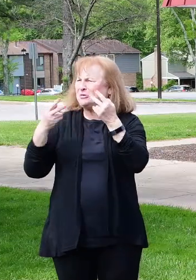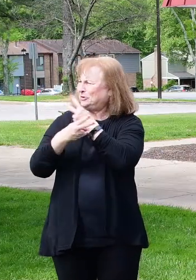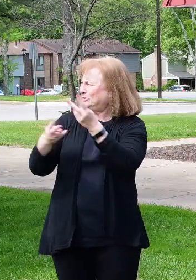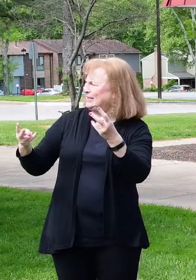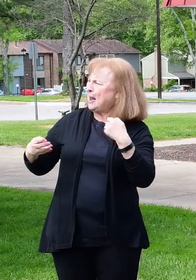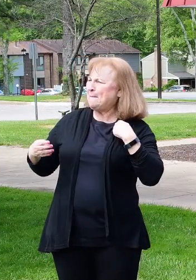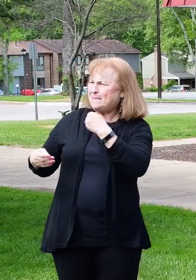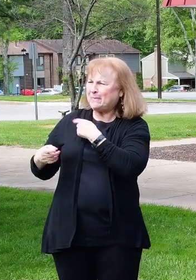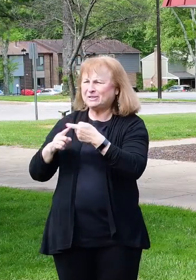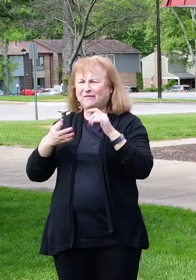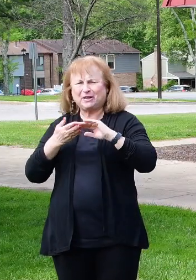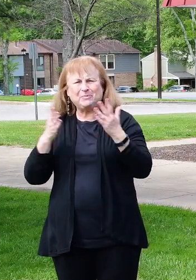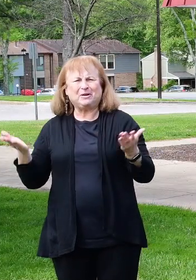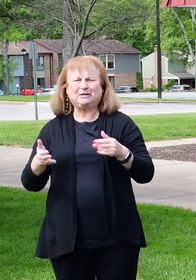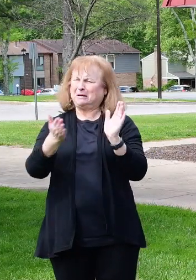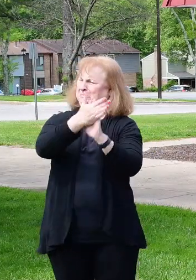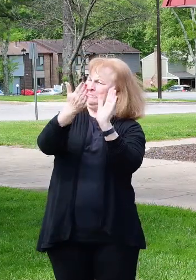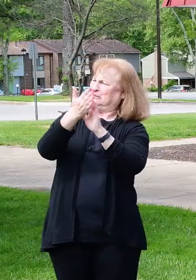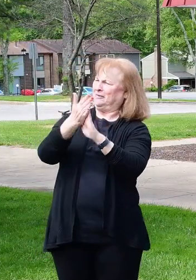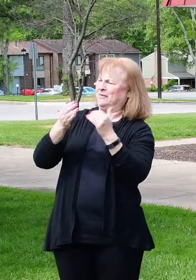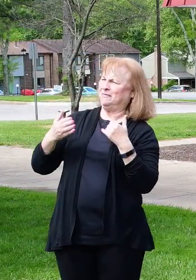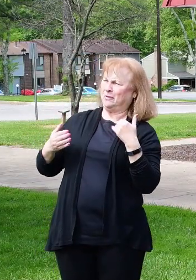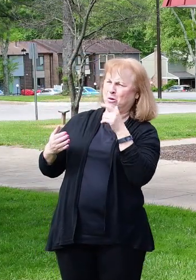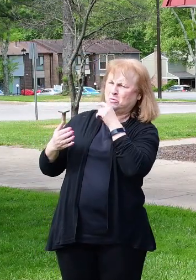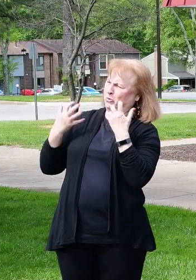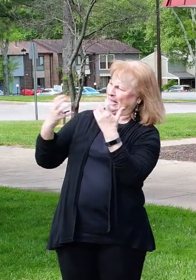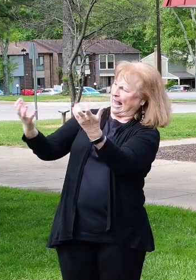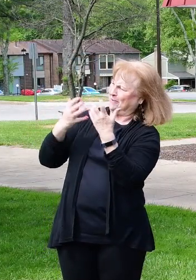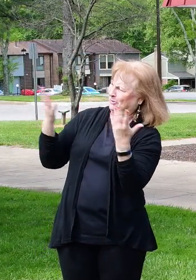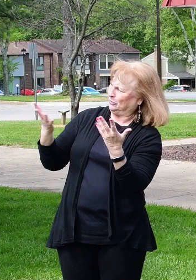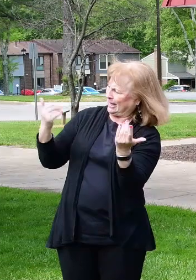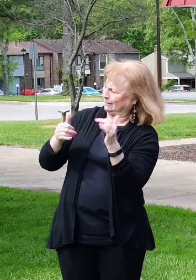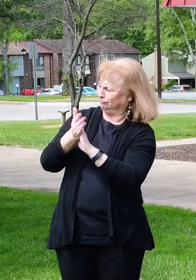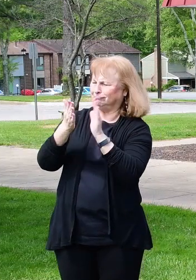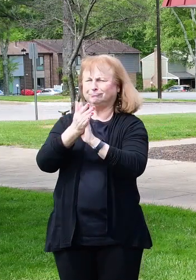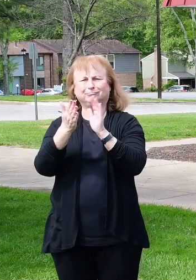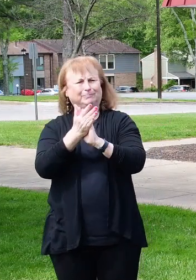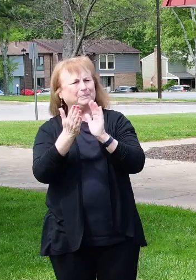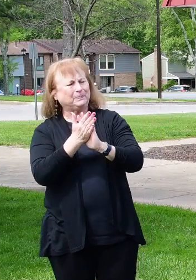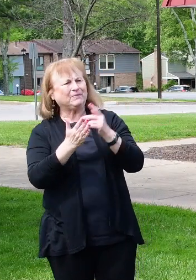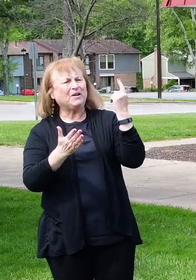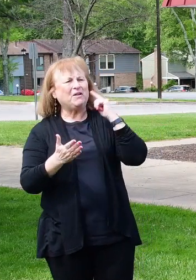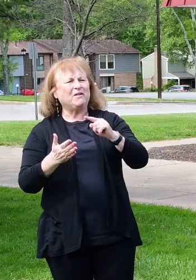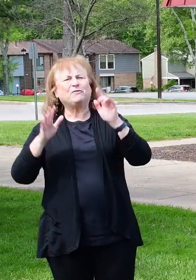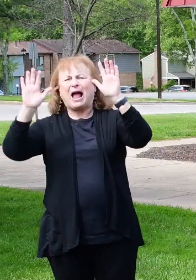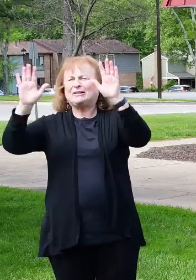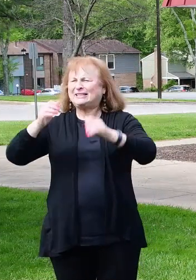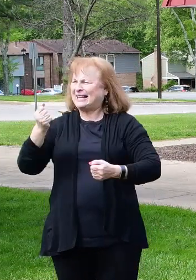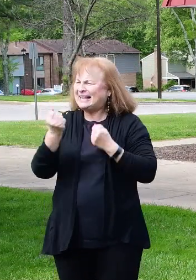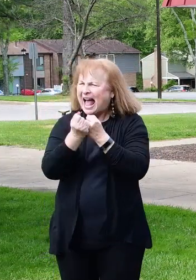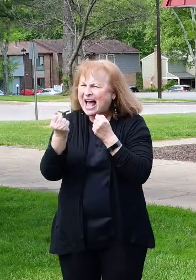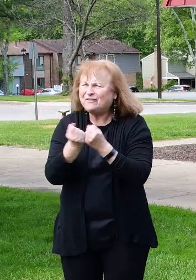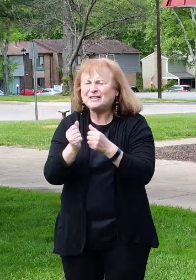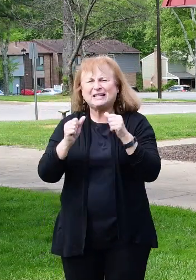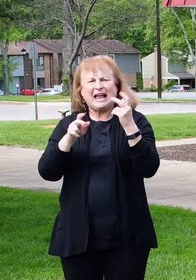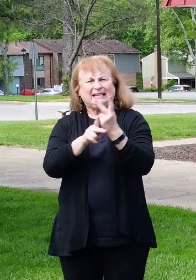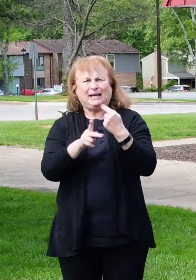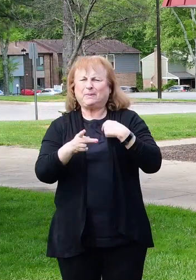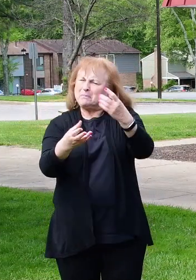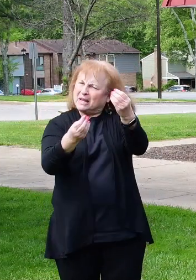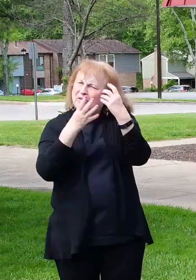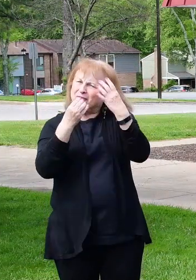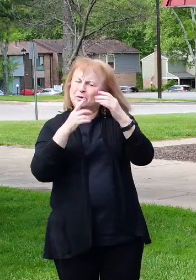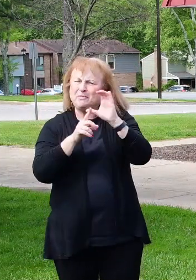our members of our community here. Let's give them a round of applause one more time for the outstanding advocacy and keeping me informed